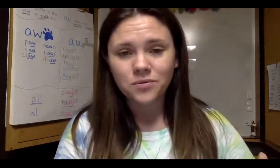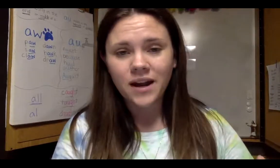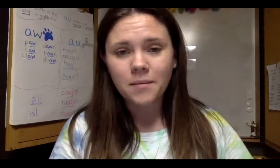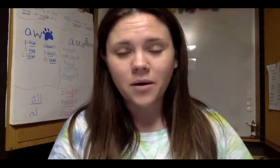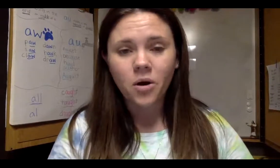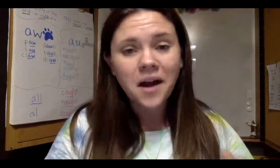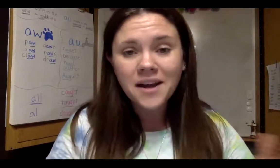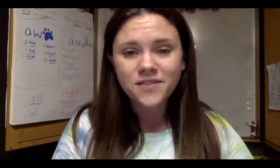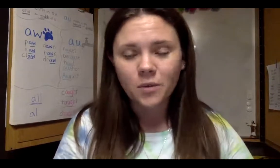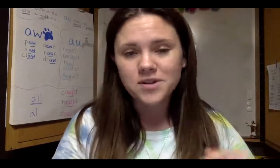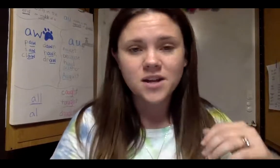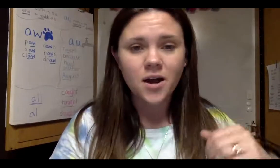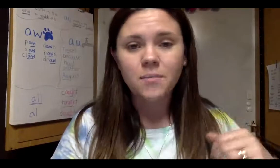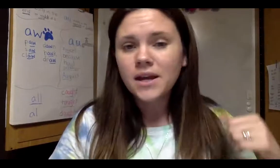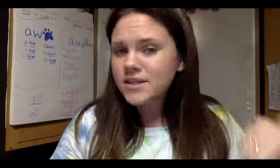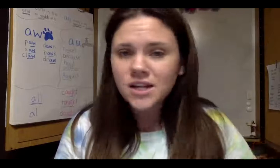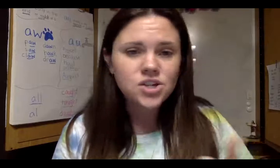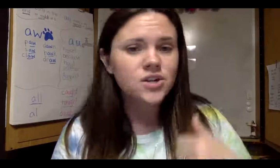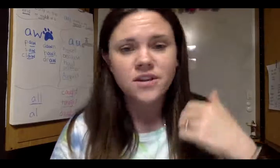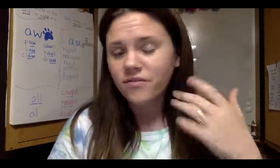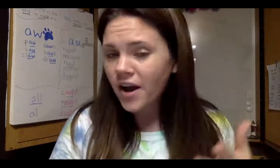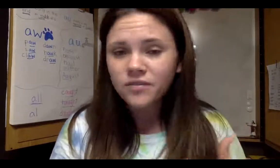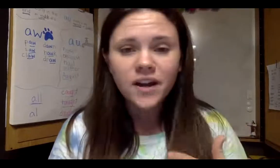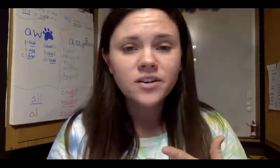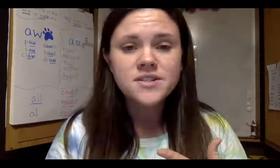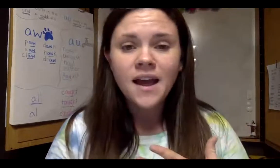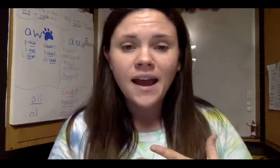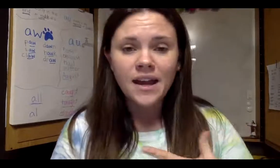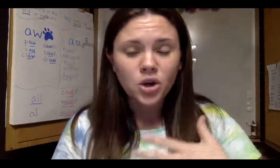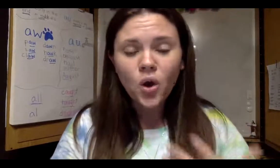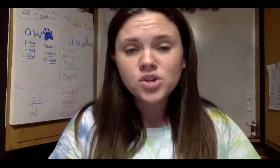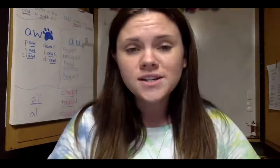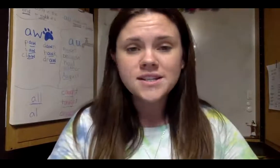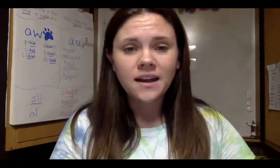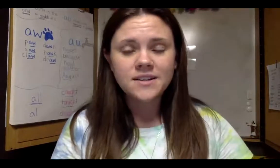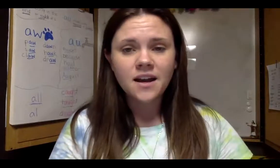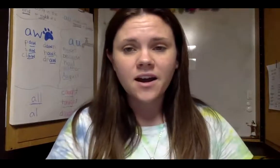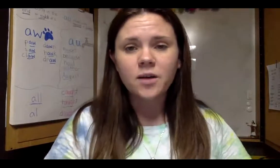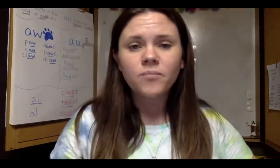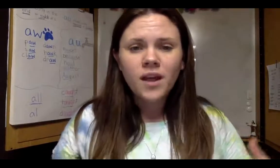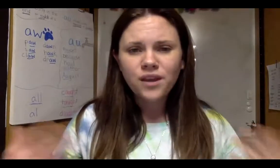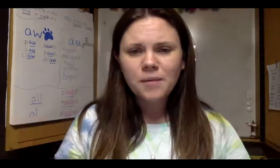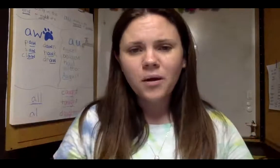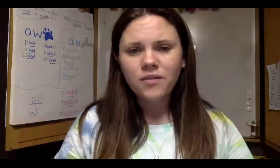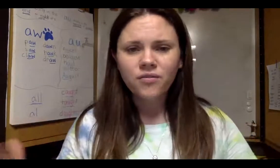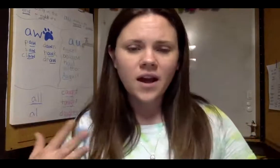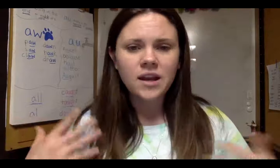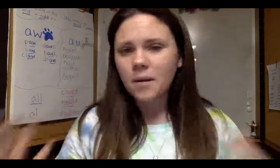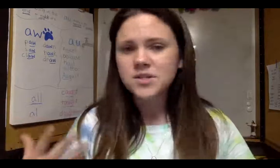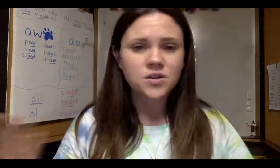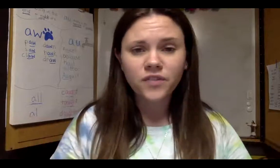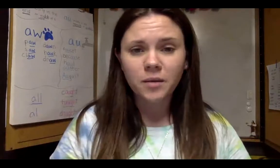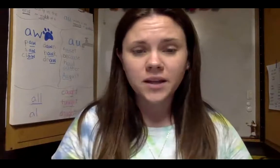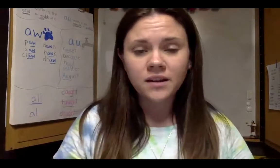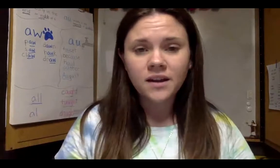helping you, right? About all kinds of helpers, teachers and firefighters and coaches. And think about if any